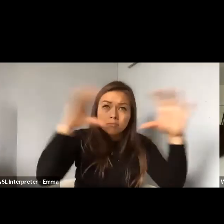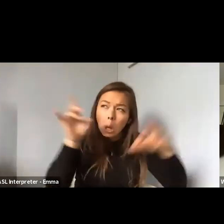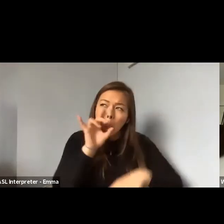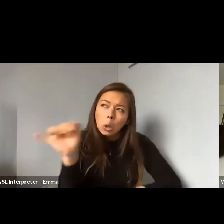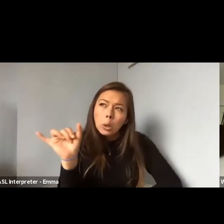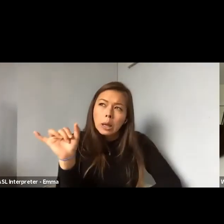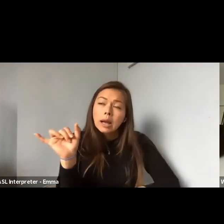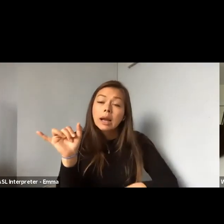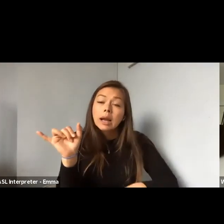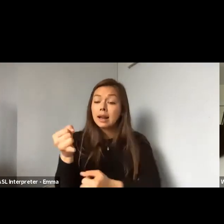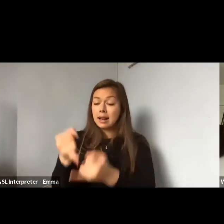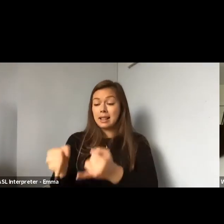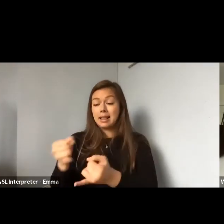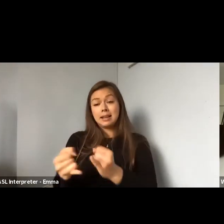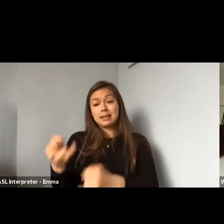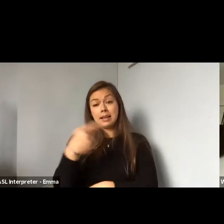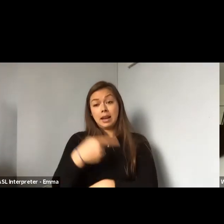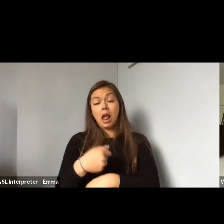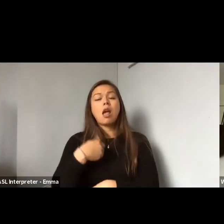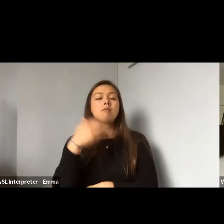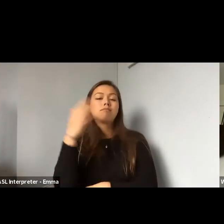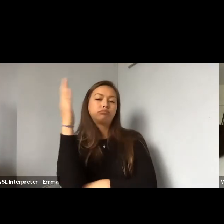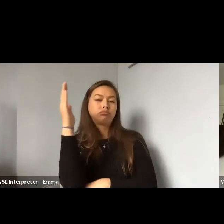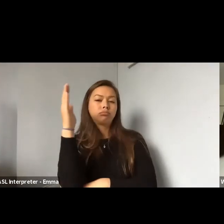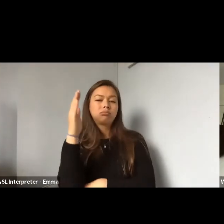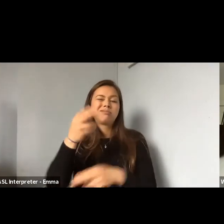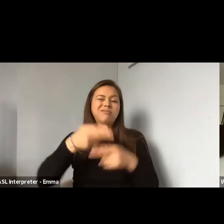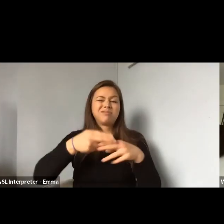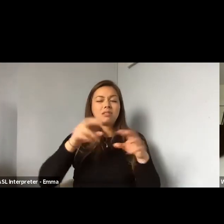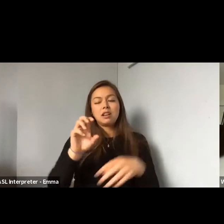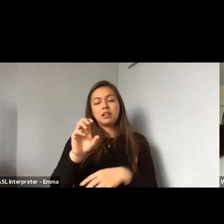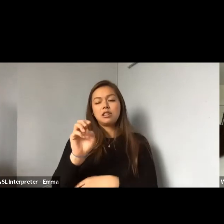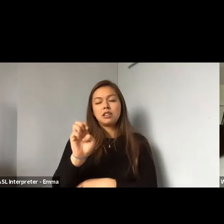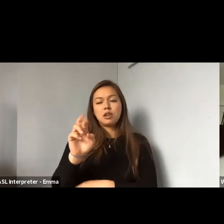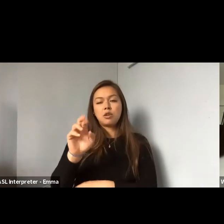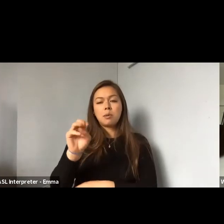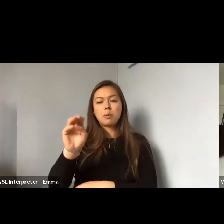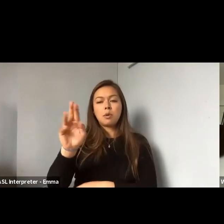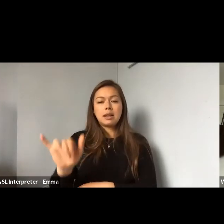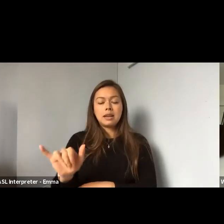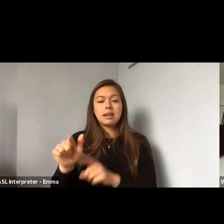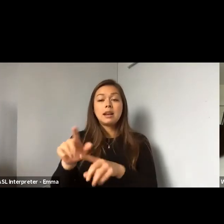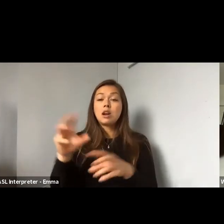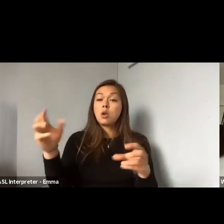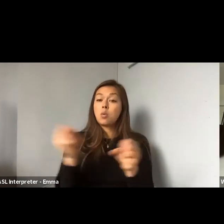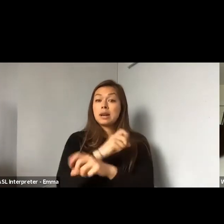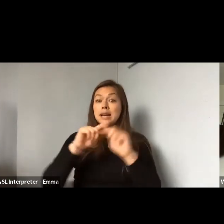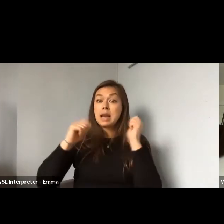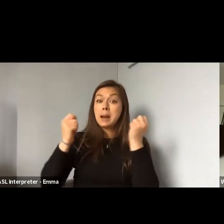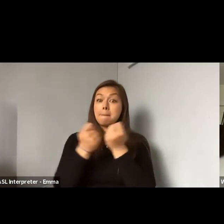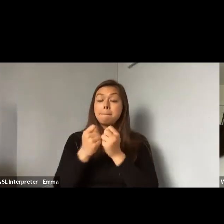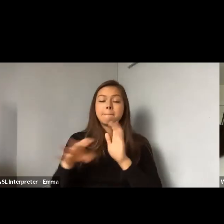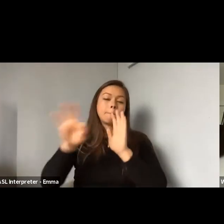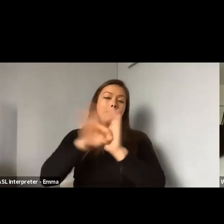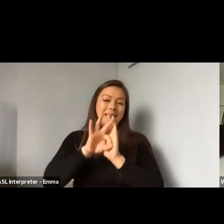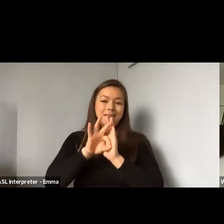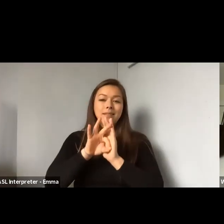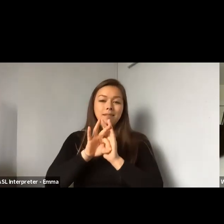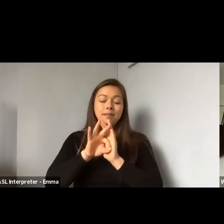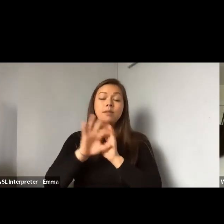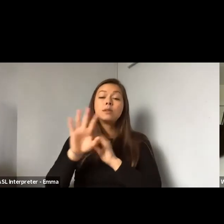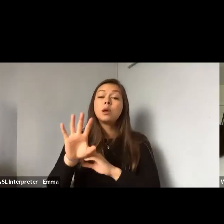last day being a ceremony with the winning team's idea being selected. So the winning team's brainstorm